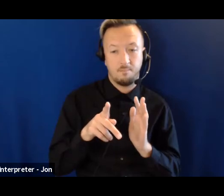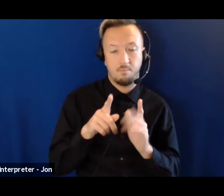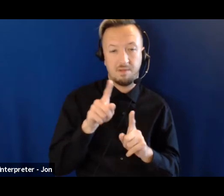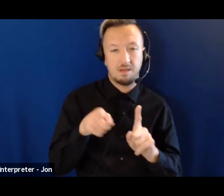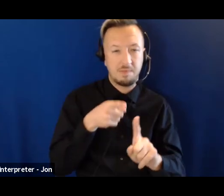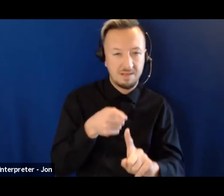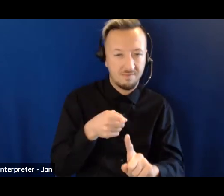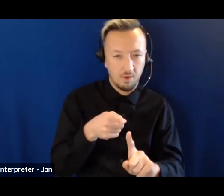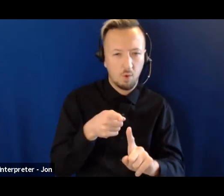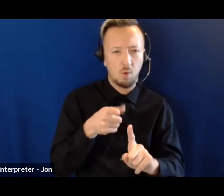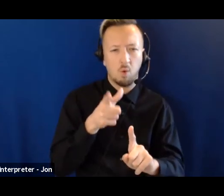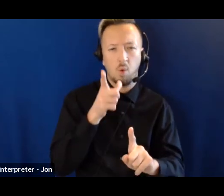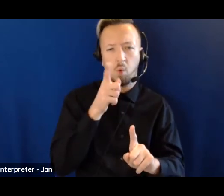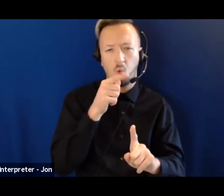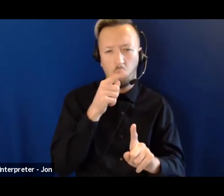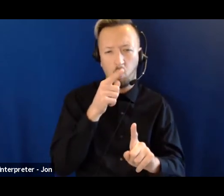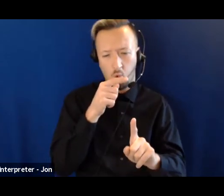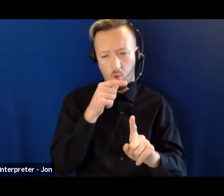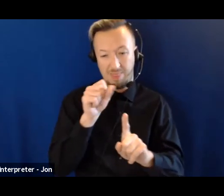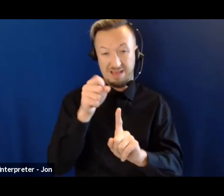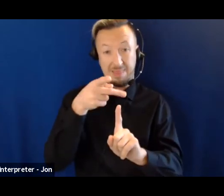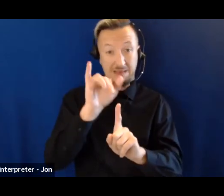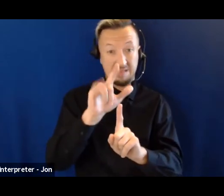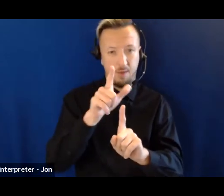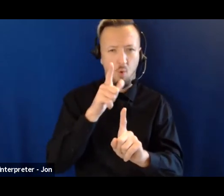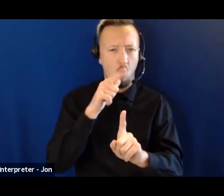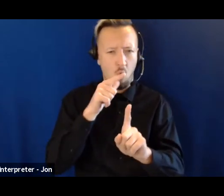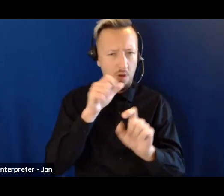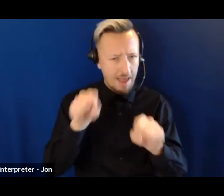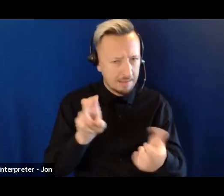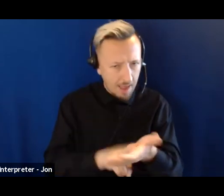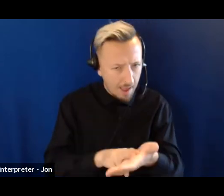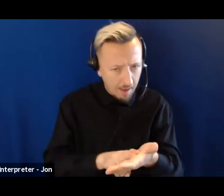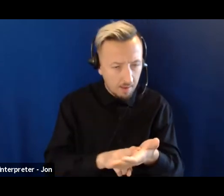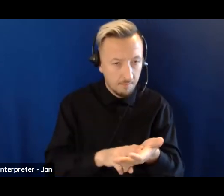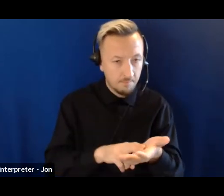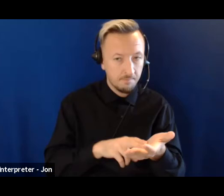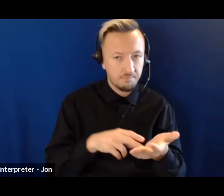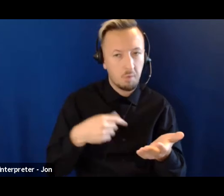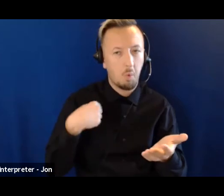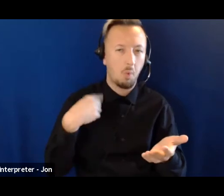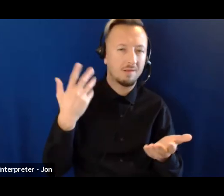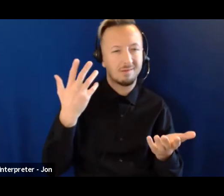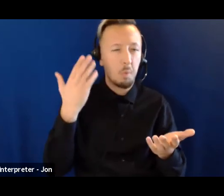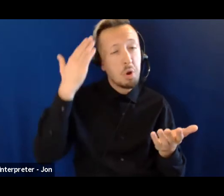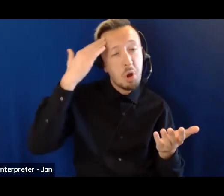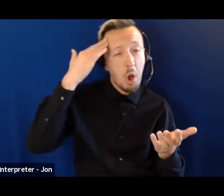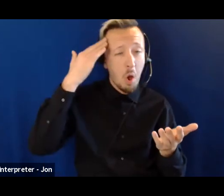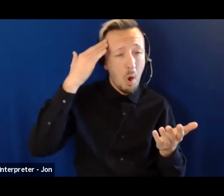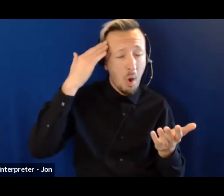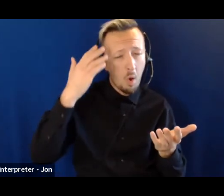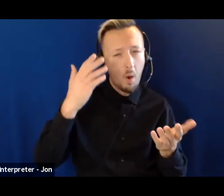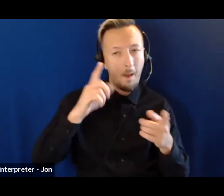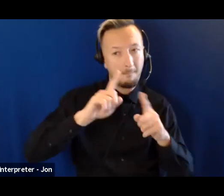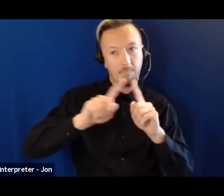specifically, like who can sign the spill. You know, we just kind of always knew that as a state, but we never had it in